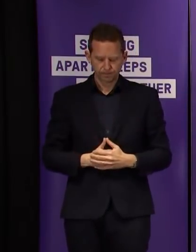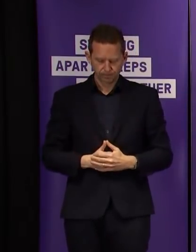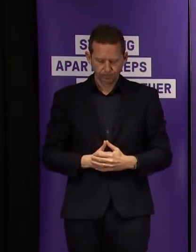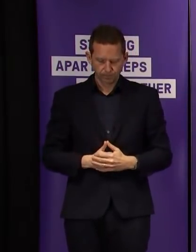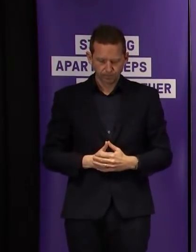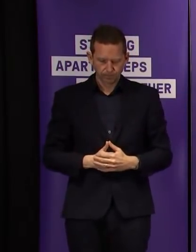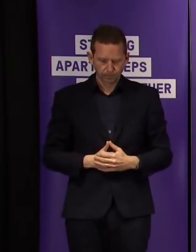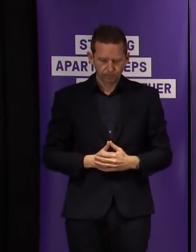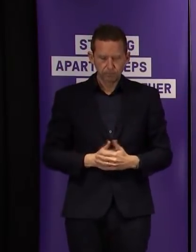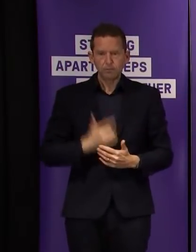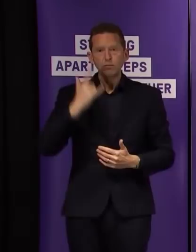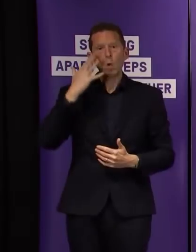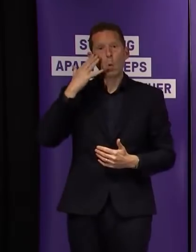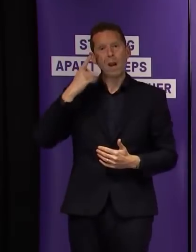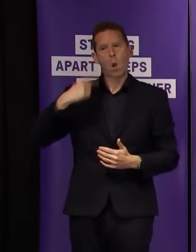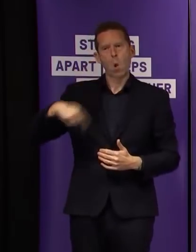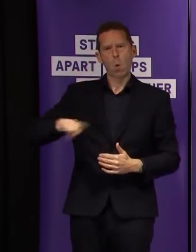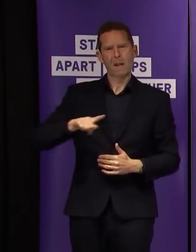When we've got a sense